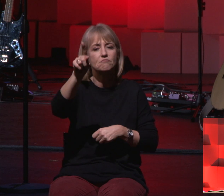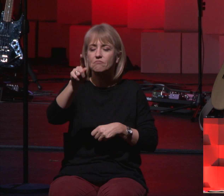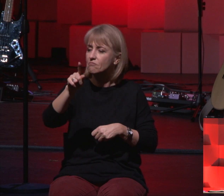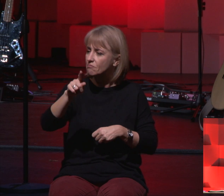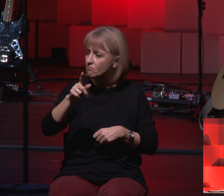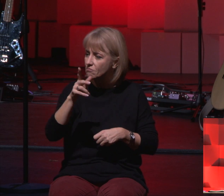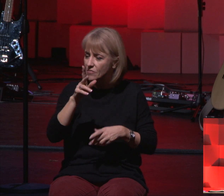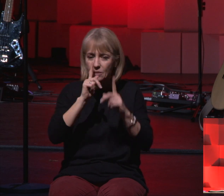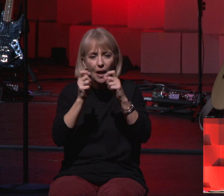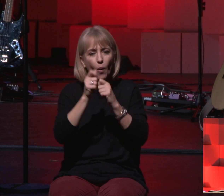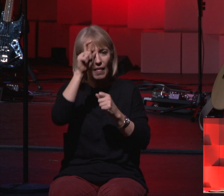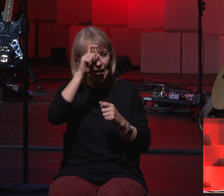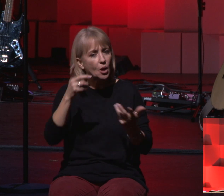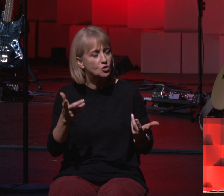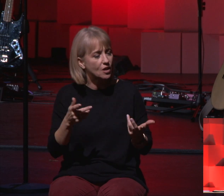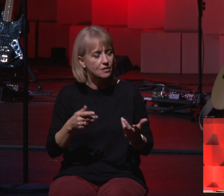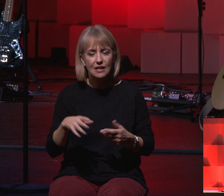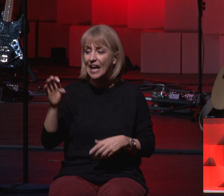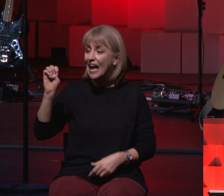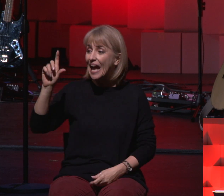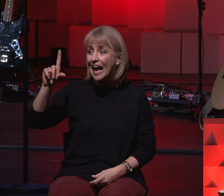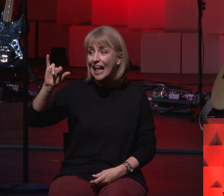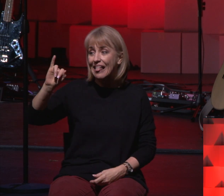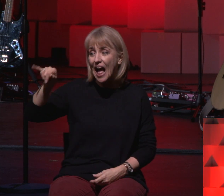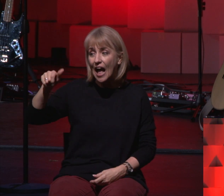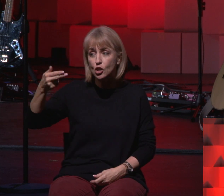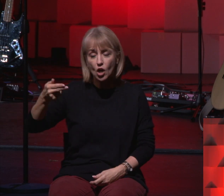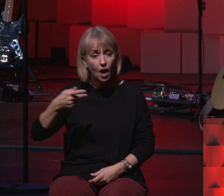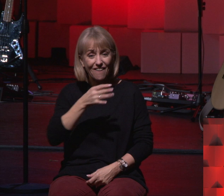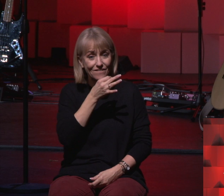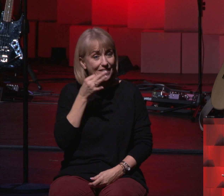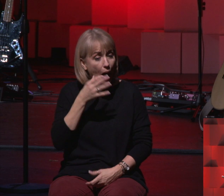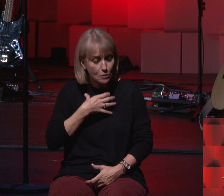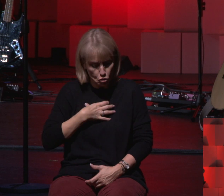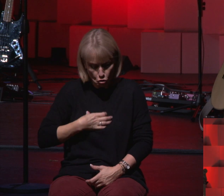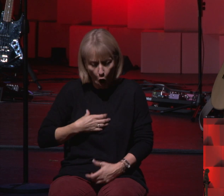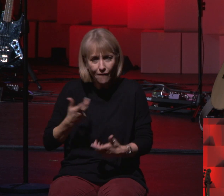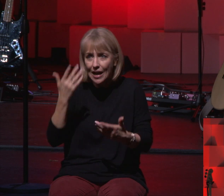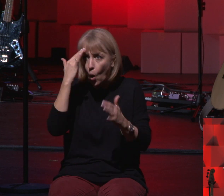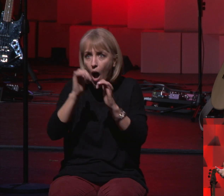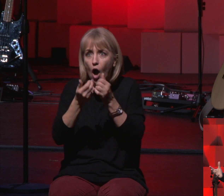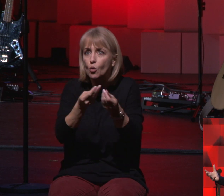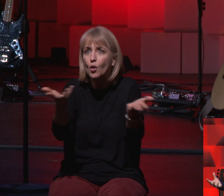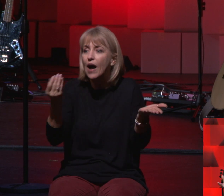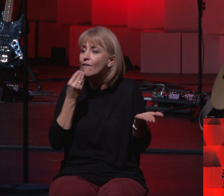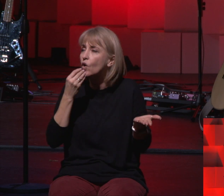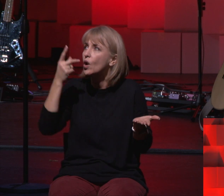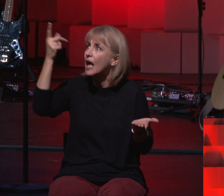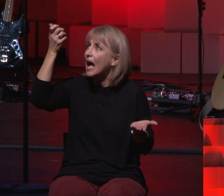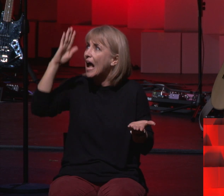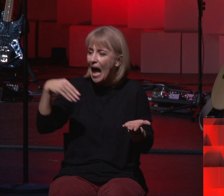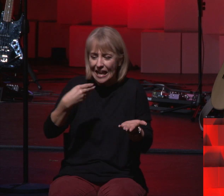ways. There's a prophet, the name of Elijah, that was a famine going on. And he needed to provide food. He didn't know what to do. But God gave him a little